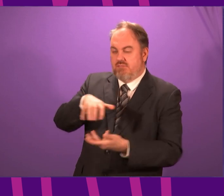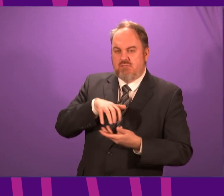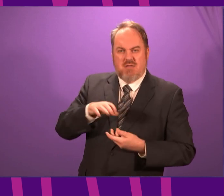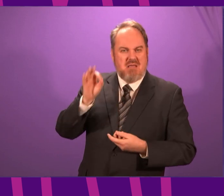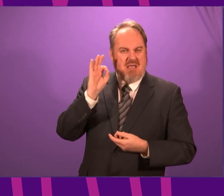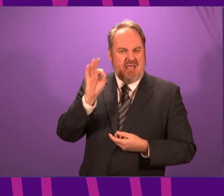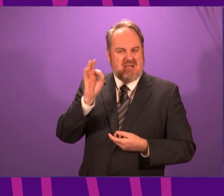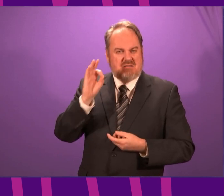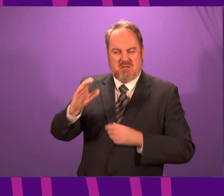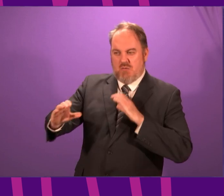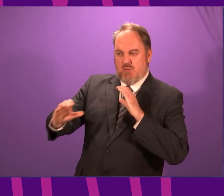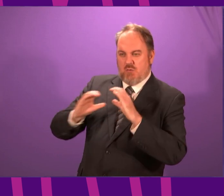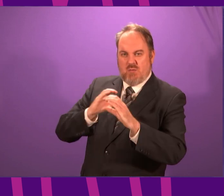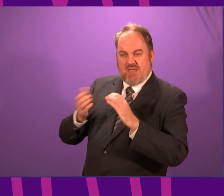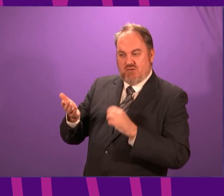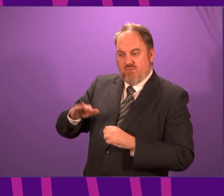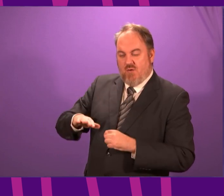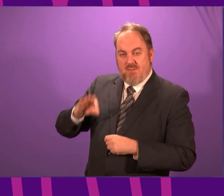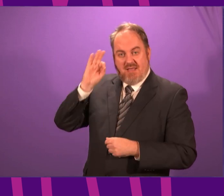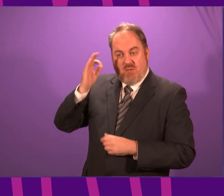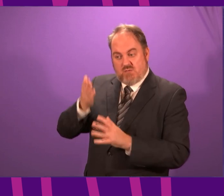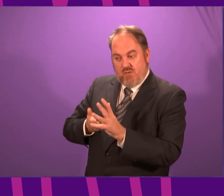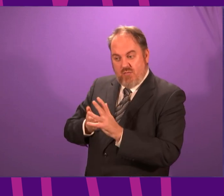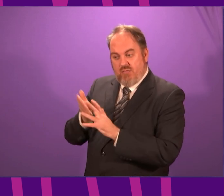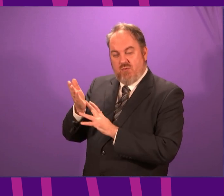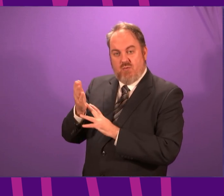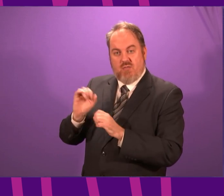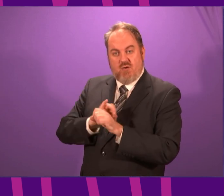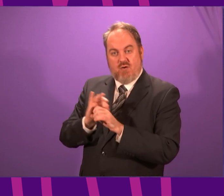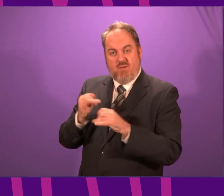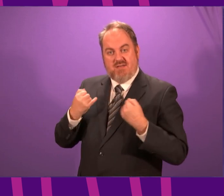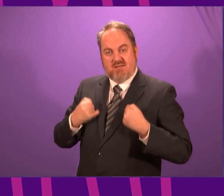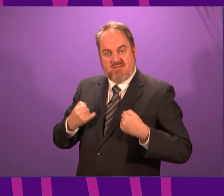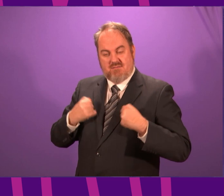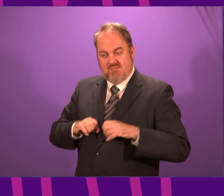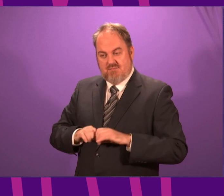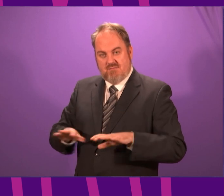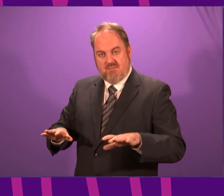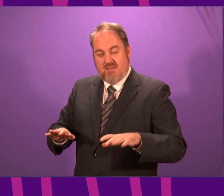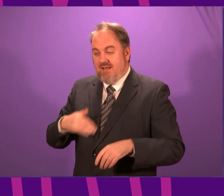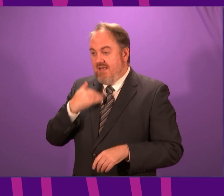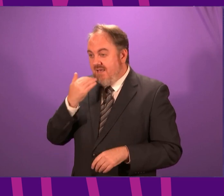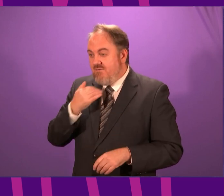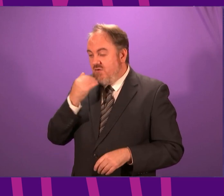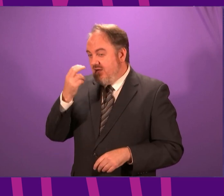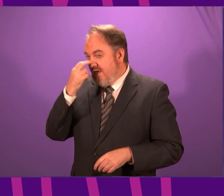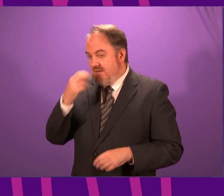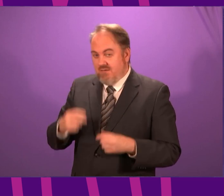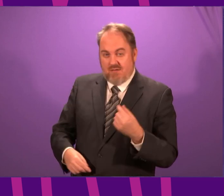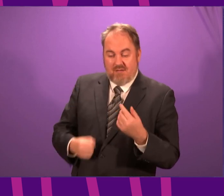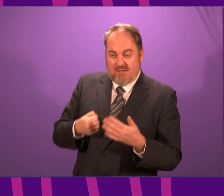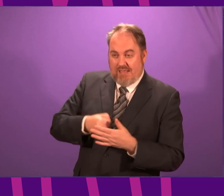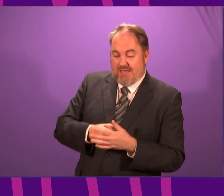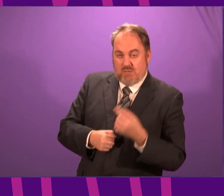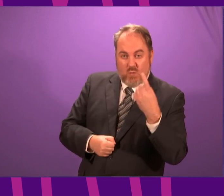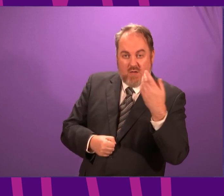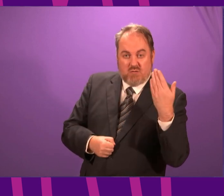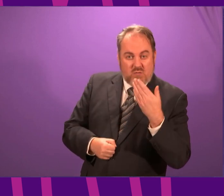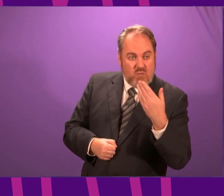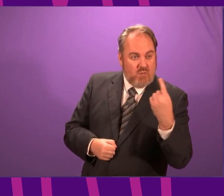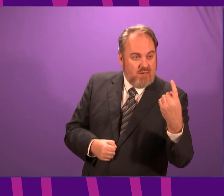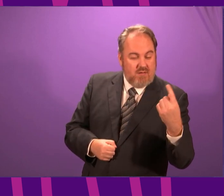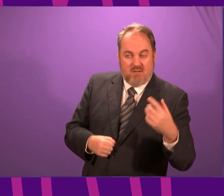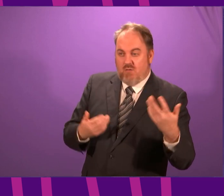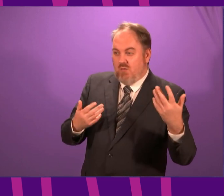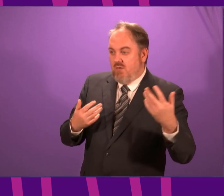excellent communication from the council throughout the whole pandemic, and almost every night there is at least one school where there's a pupil or staff member